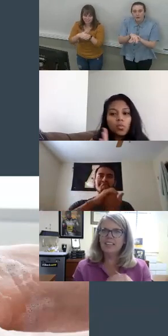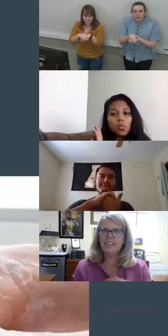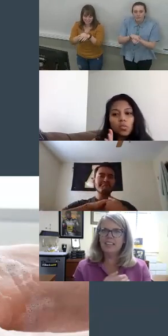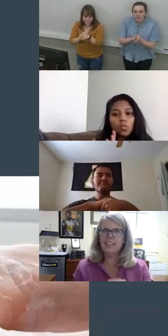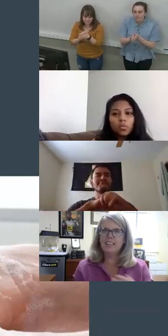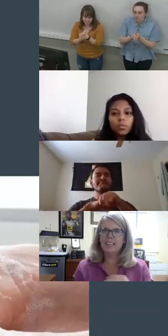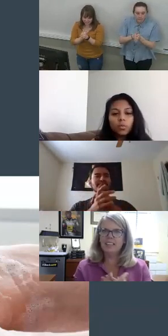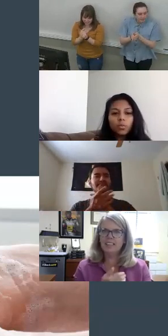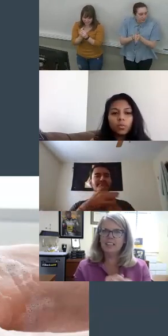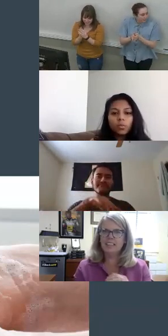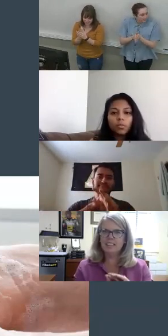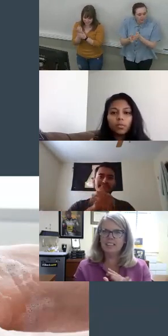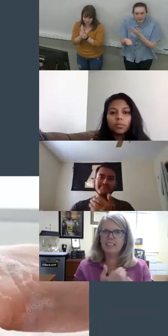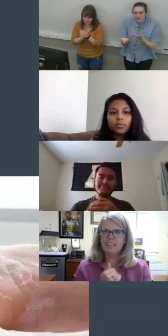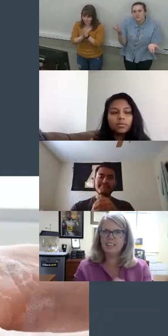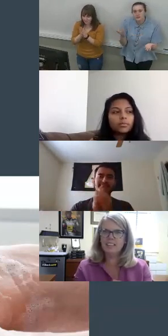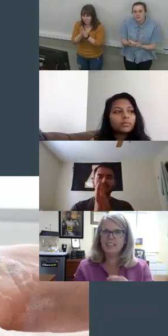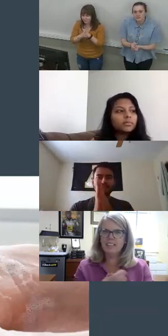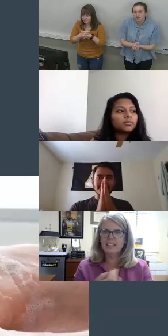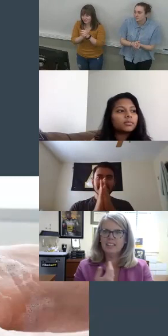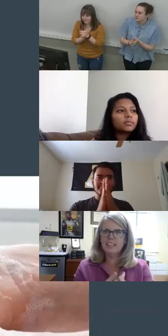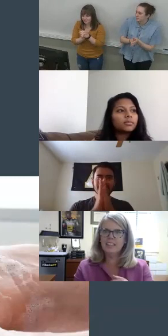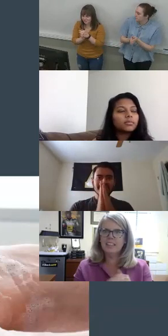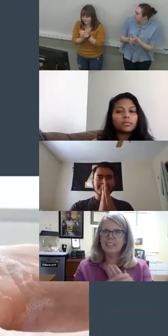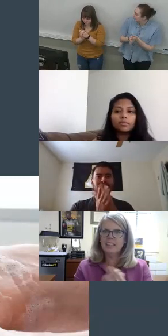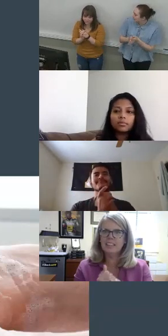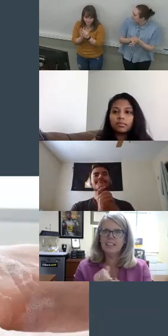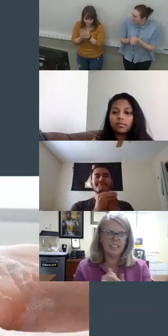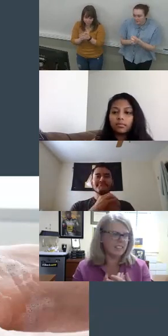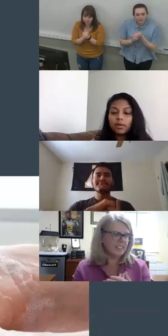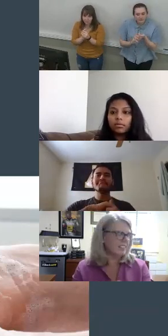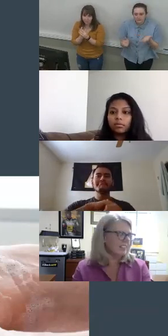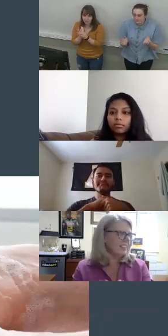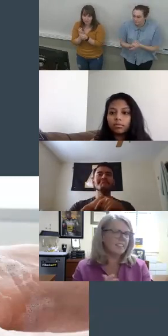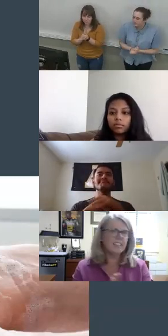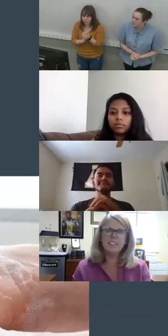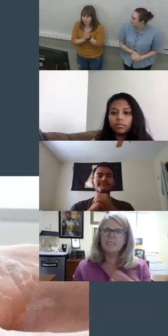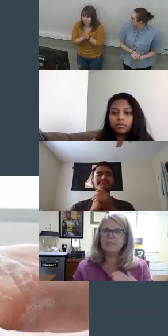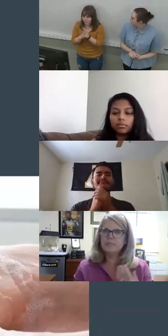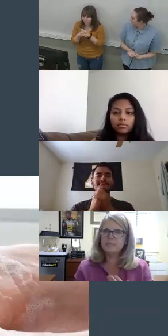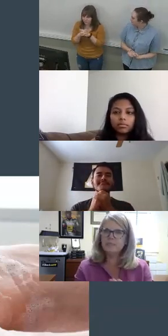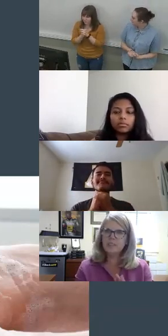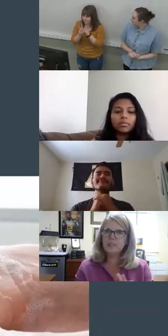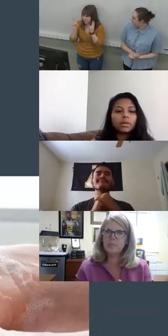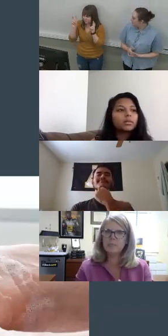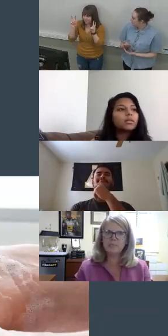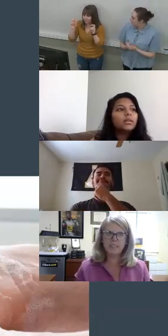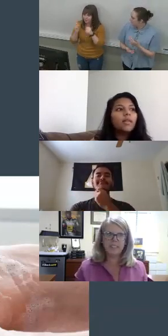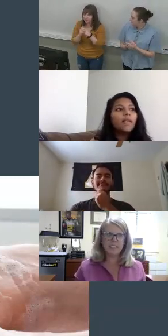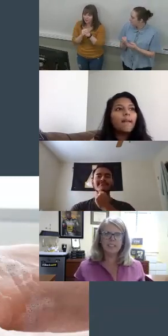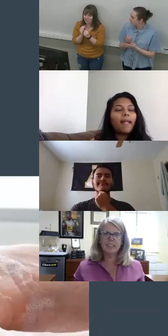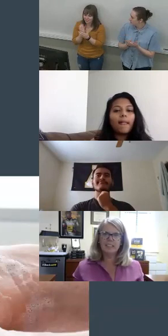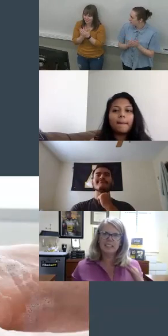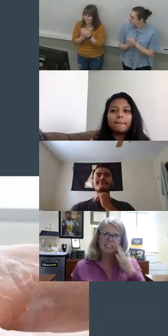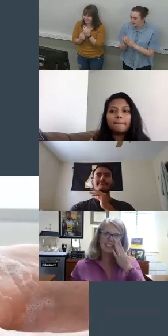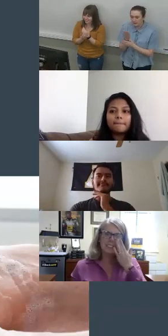them around like if you're rubbing soap in or hand sanitizer that doesn't want to dry. I'm sure you've seen the sign all